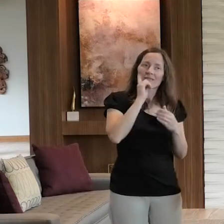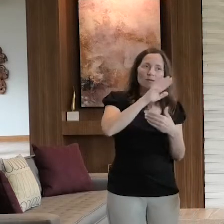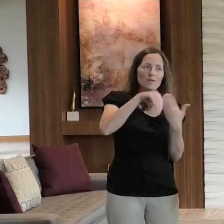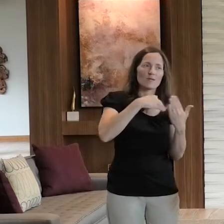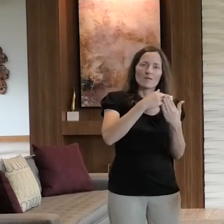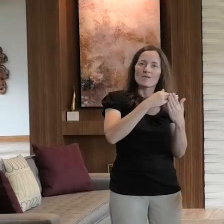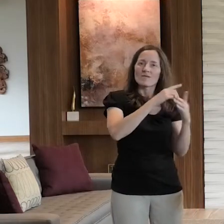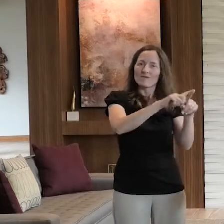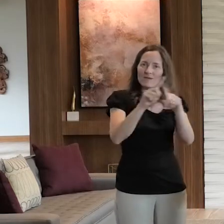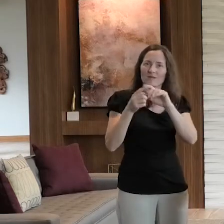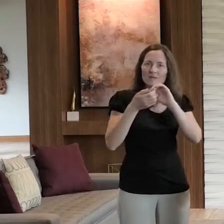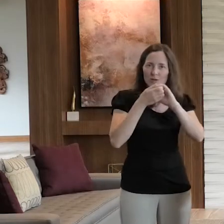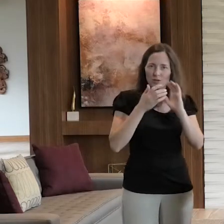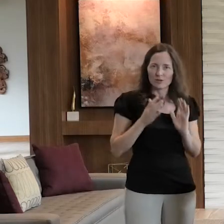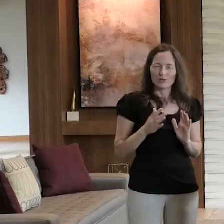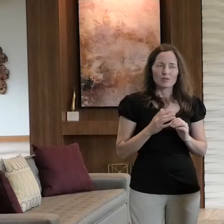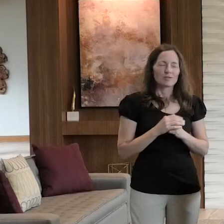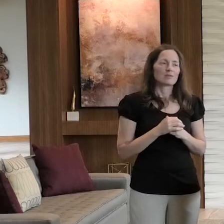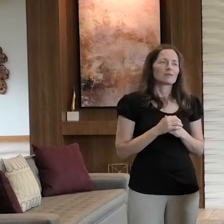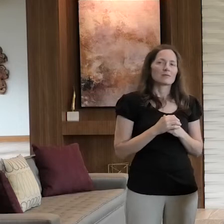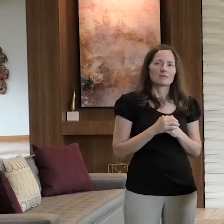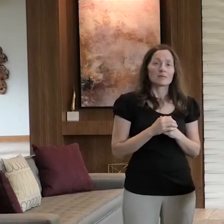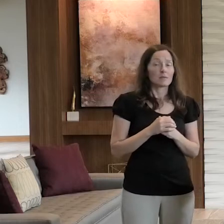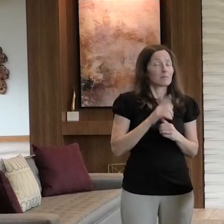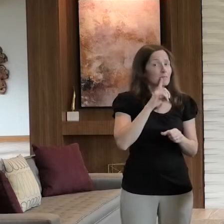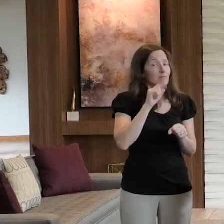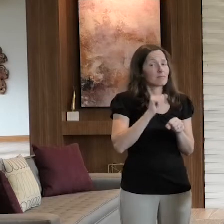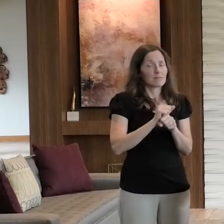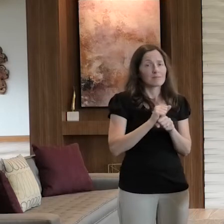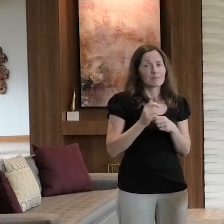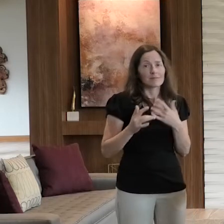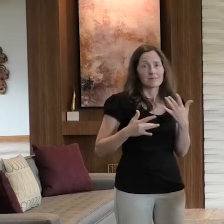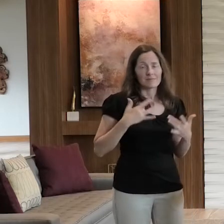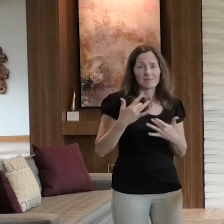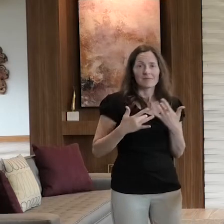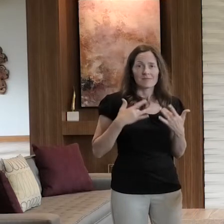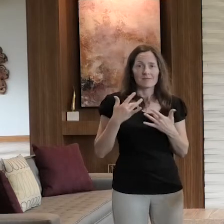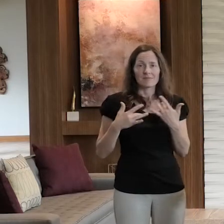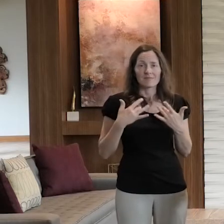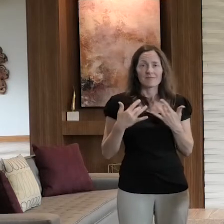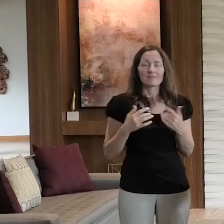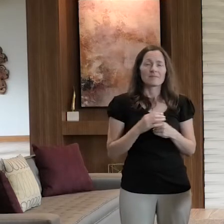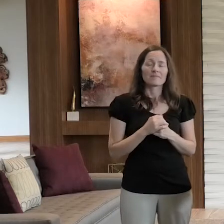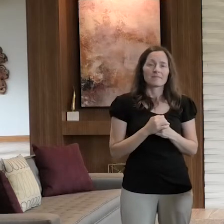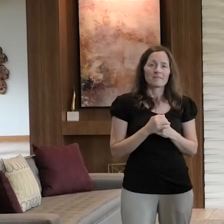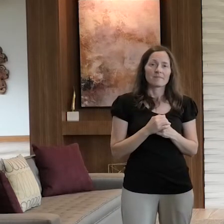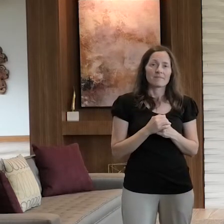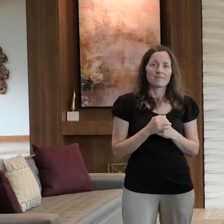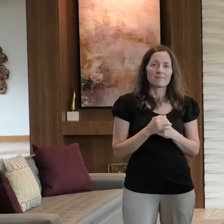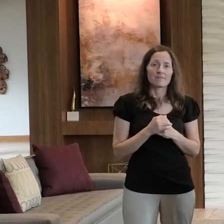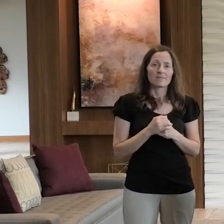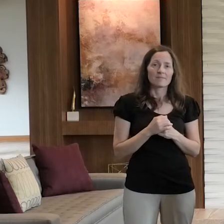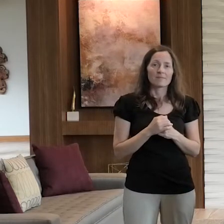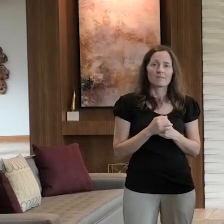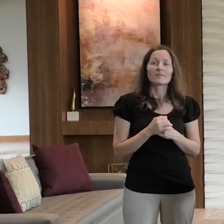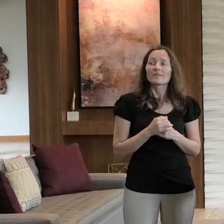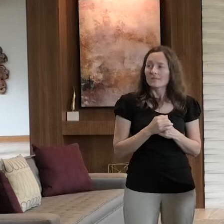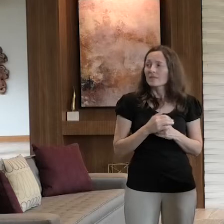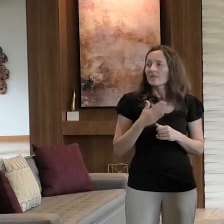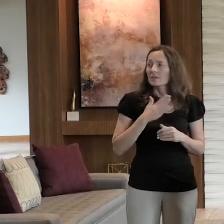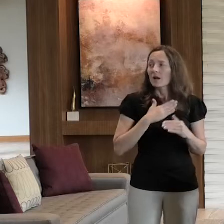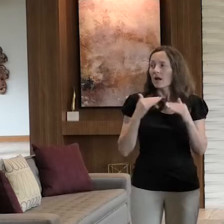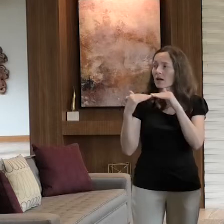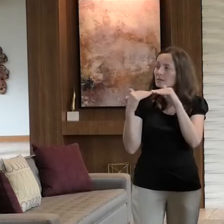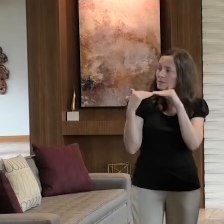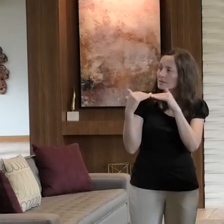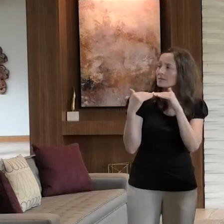partners. It really is exciting, and I think my colleagues and friends who